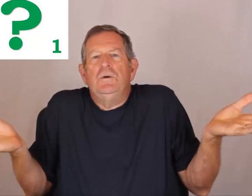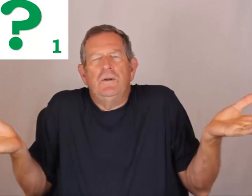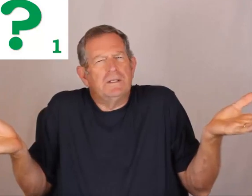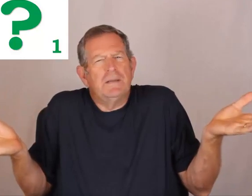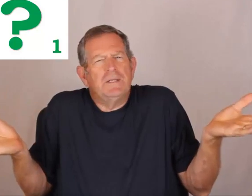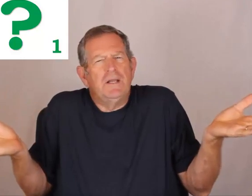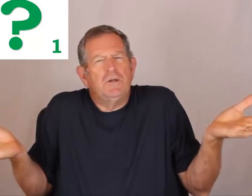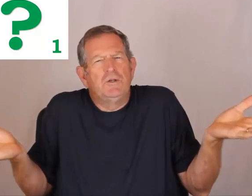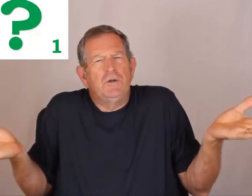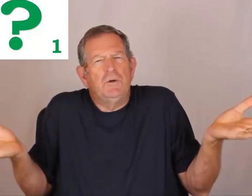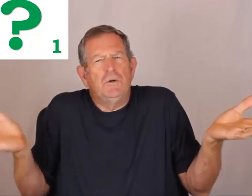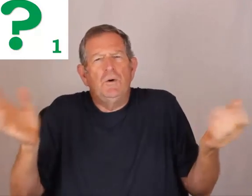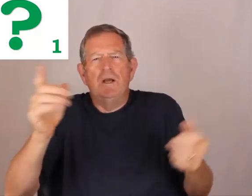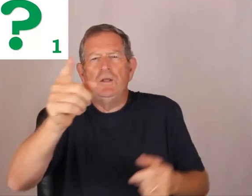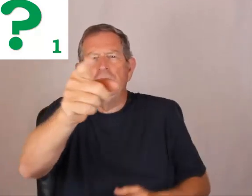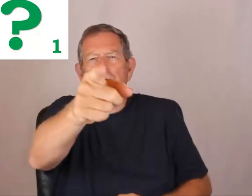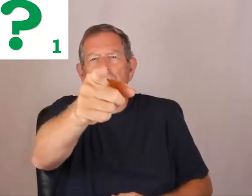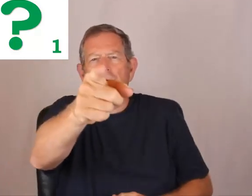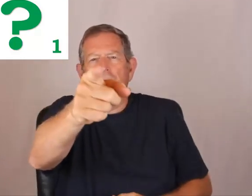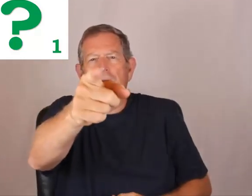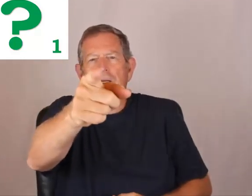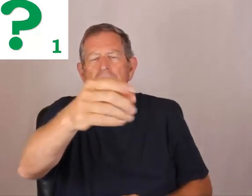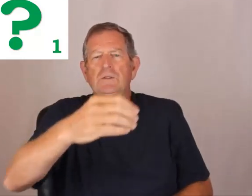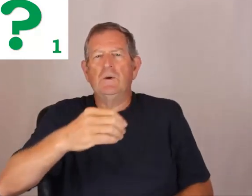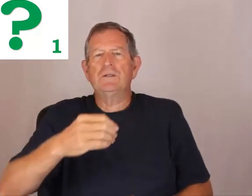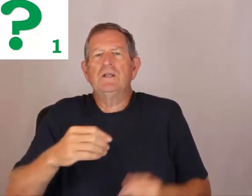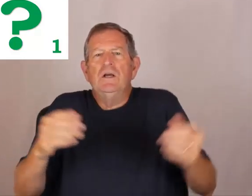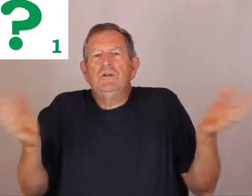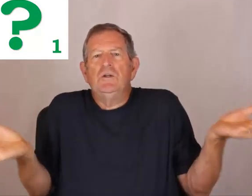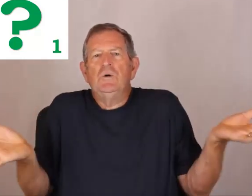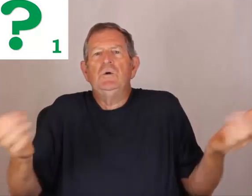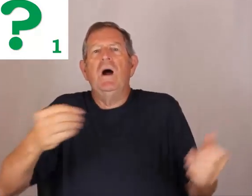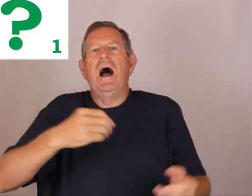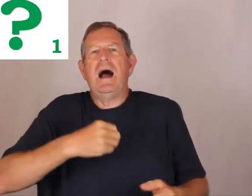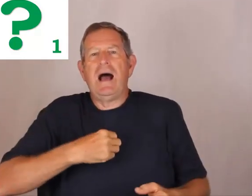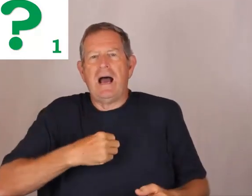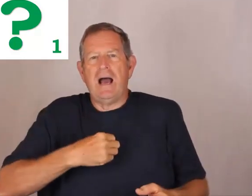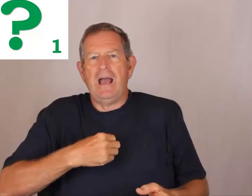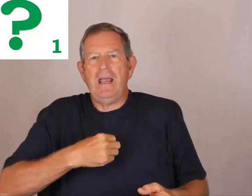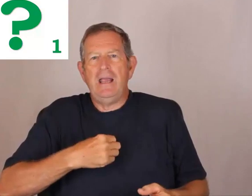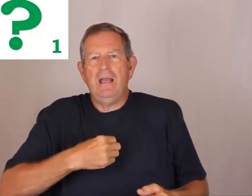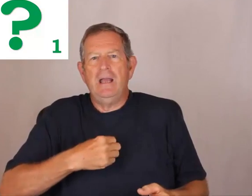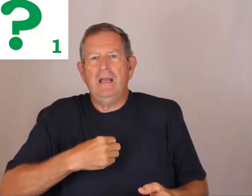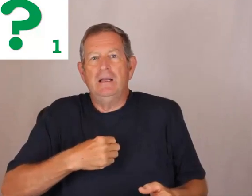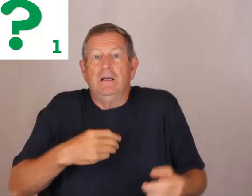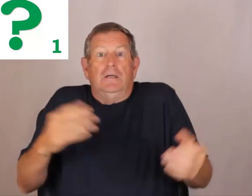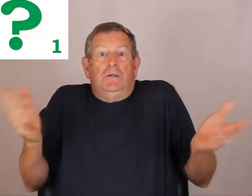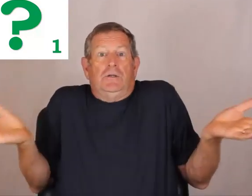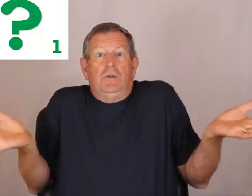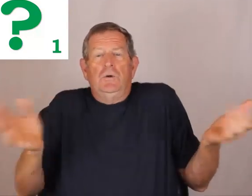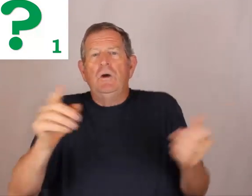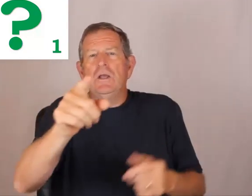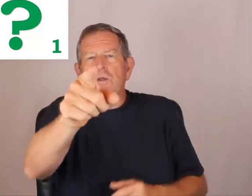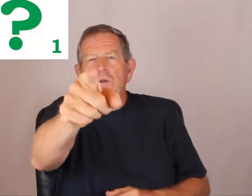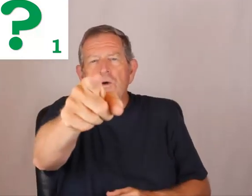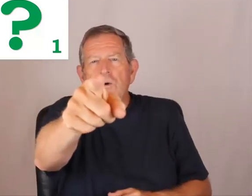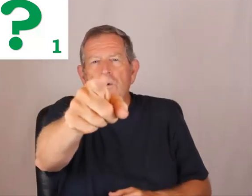notice I'm saying do you. So it's do I, do